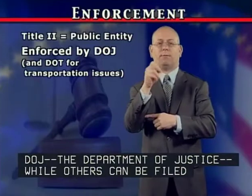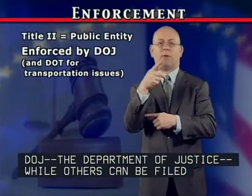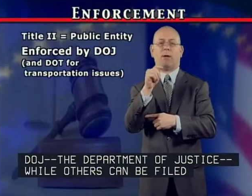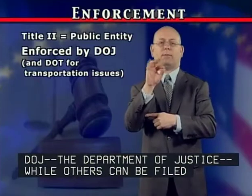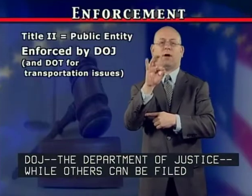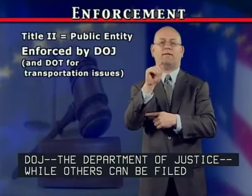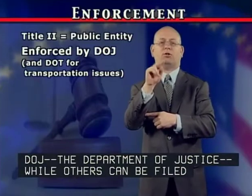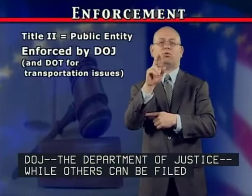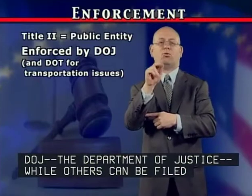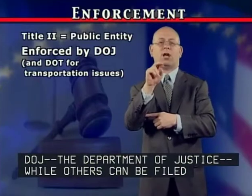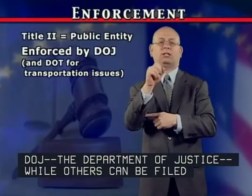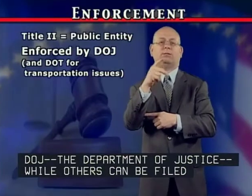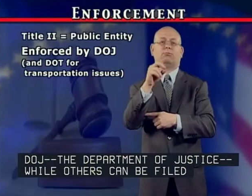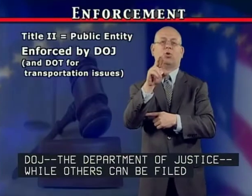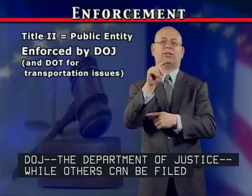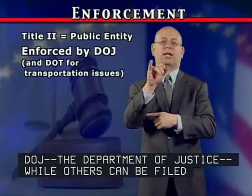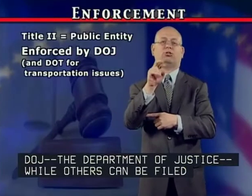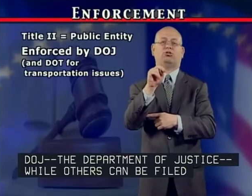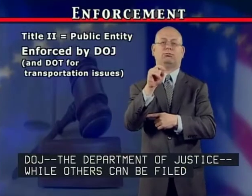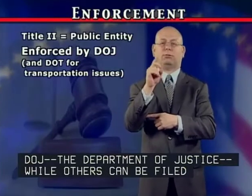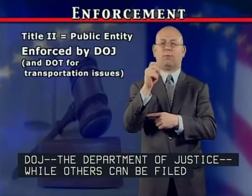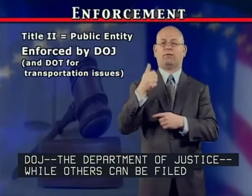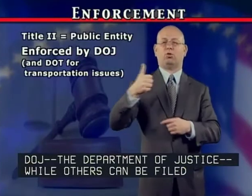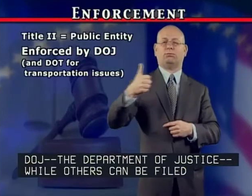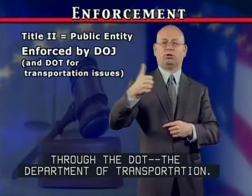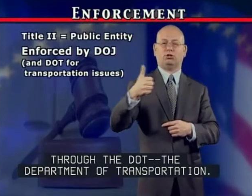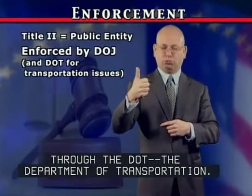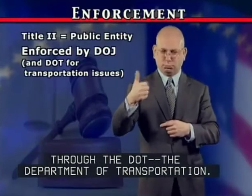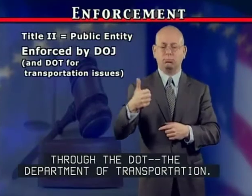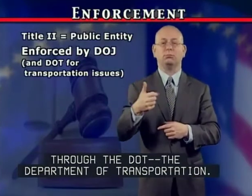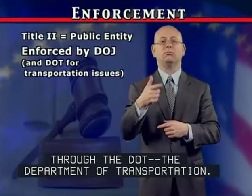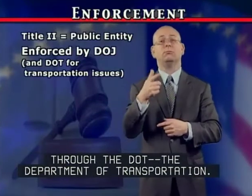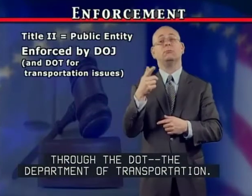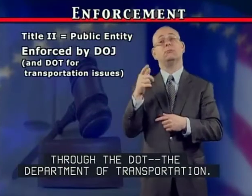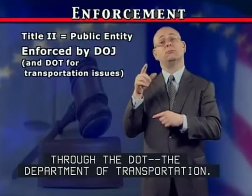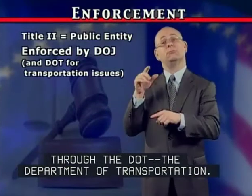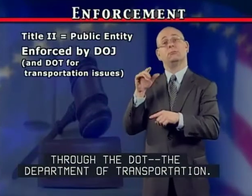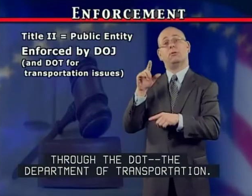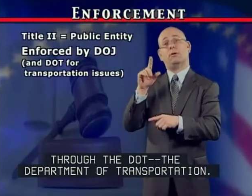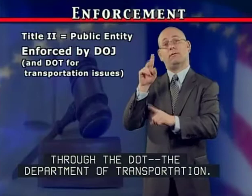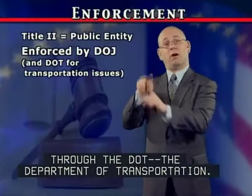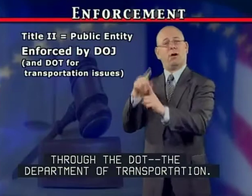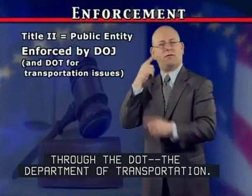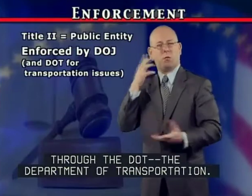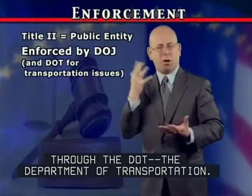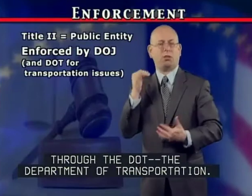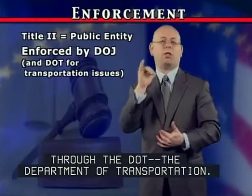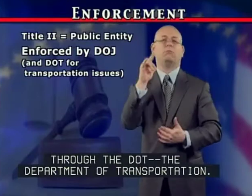of Justice, while others can be filed through the DOT, the Department of